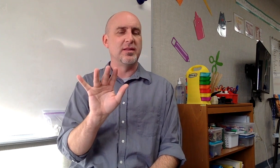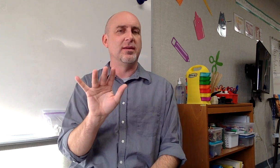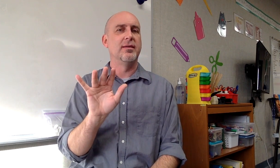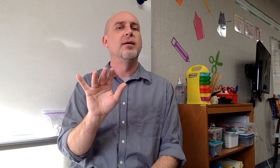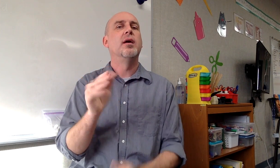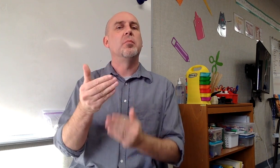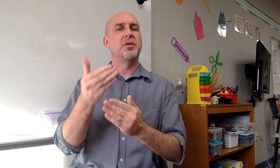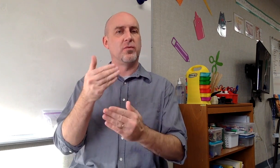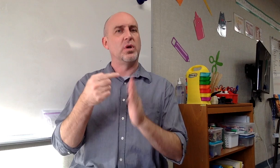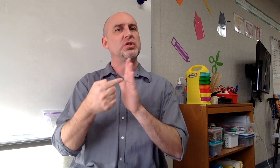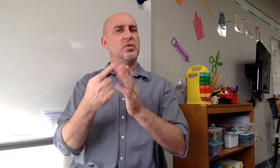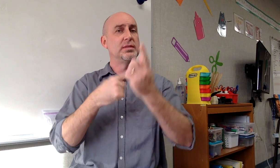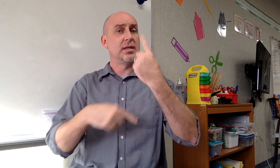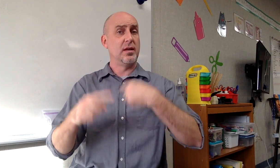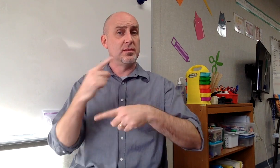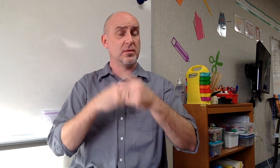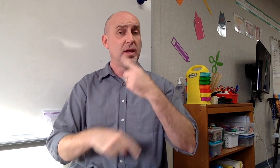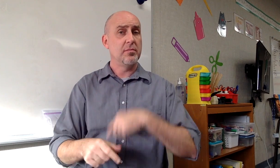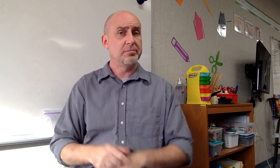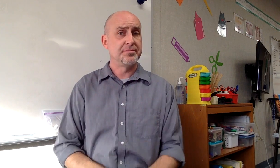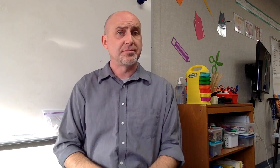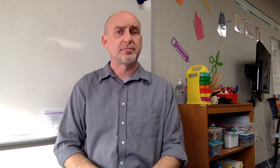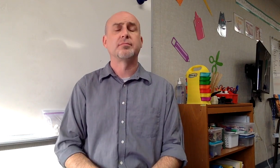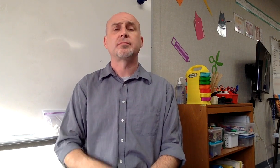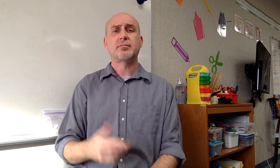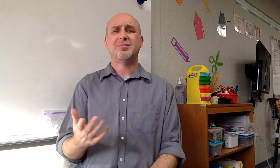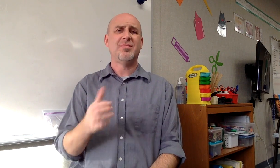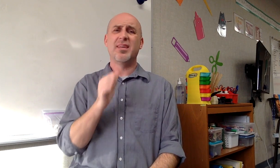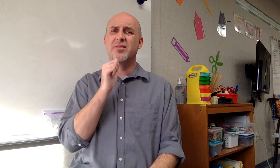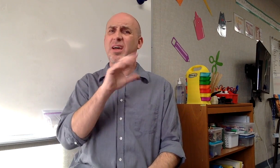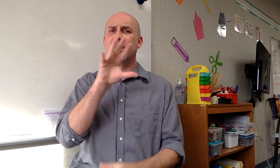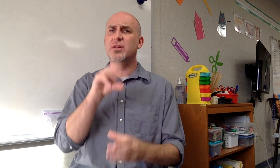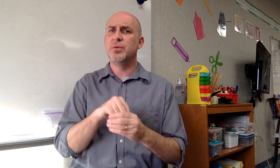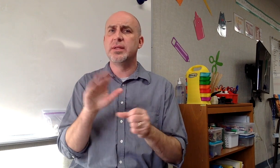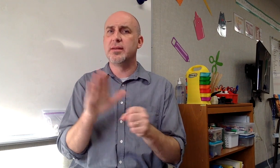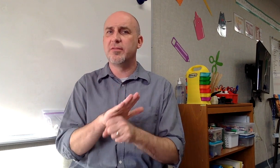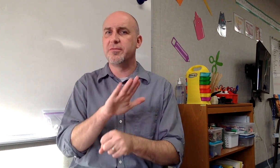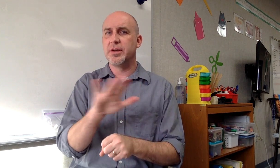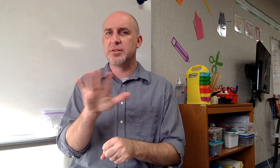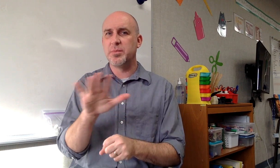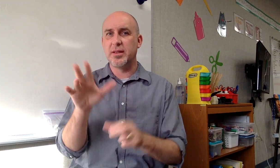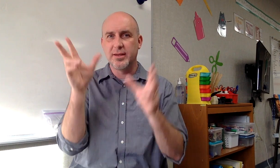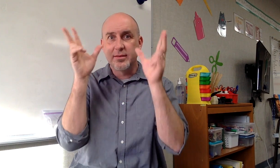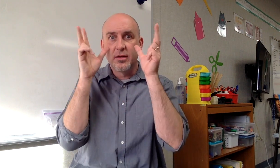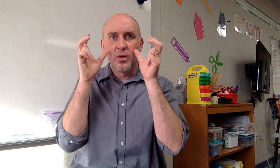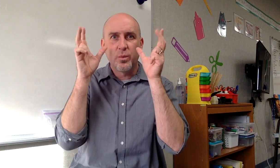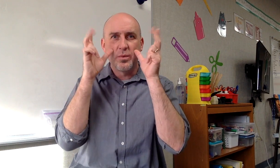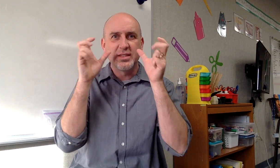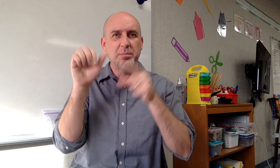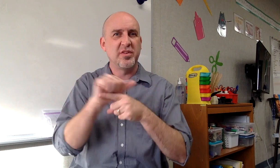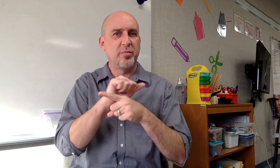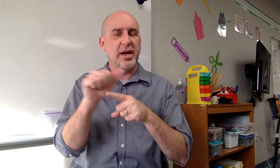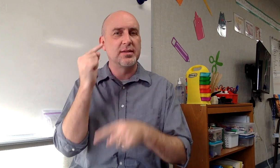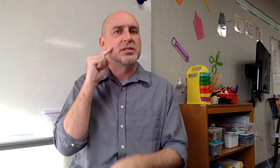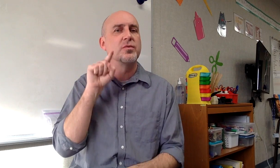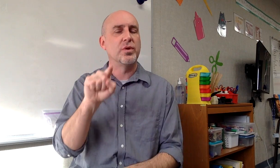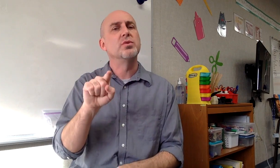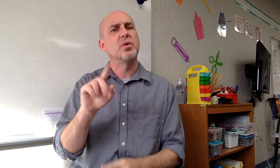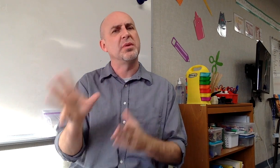spelling before I show the signs, okay? I've not included enough finger spelling receptive practice for you, so I'm going to